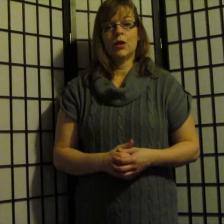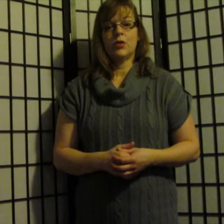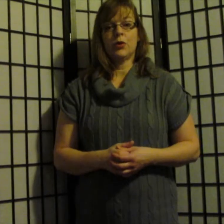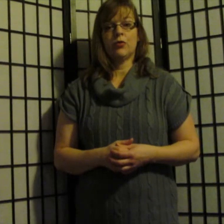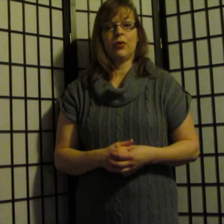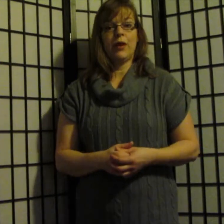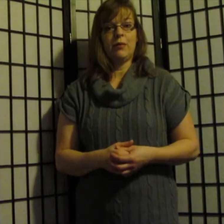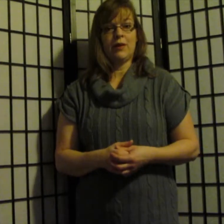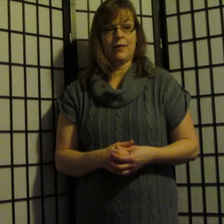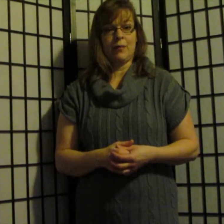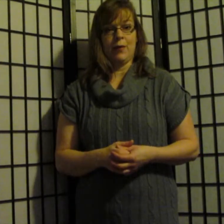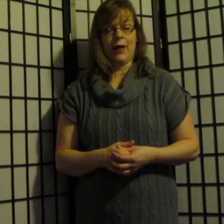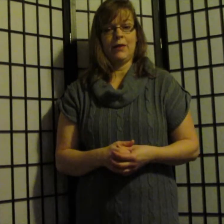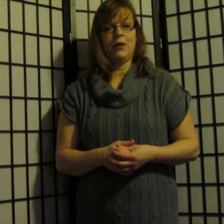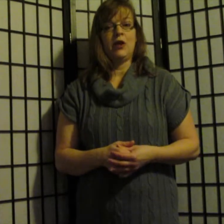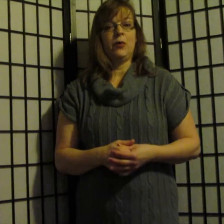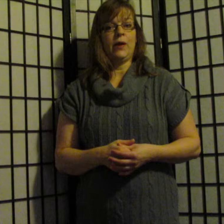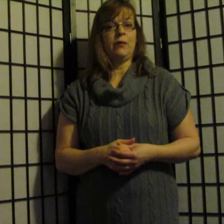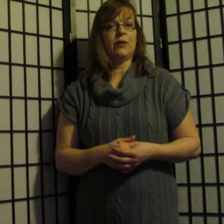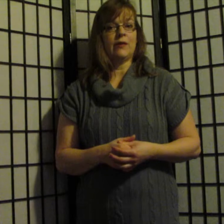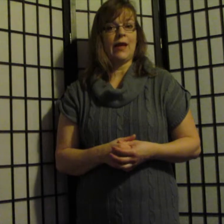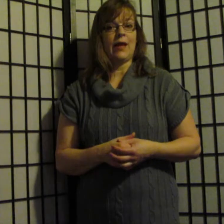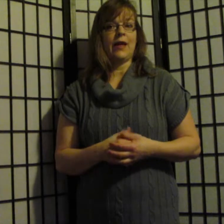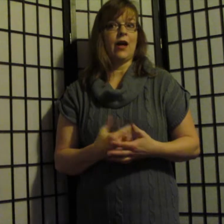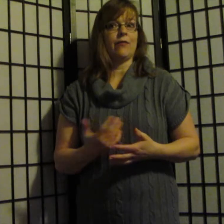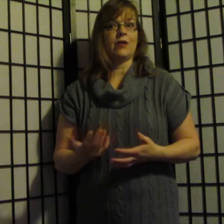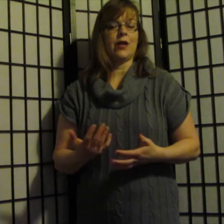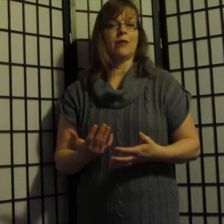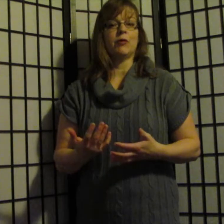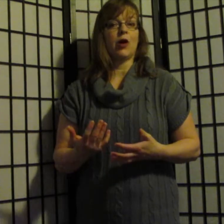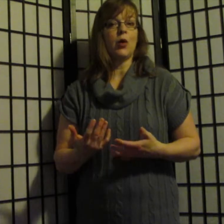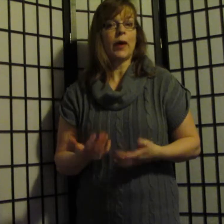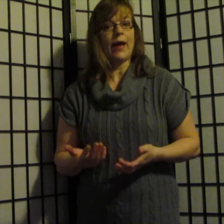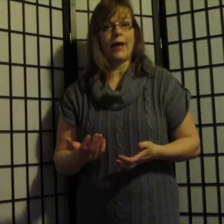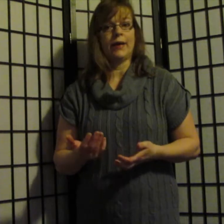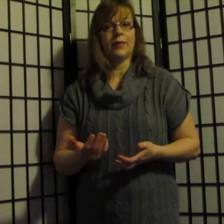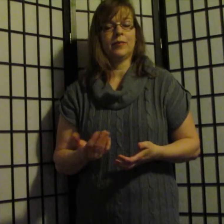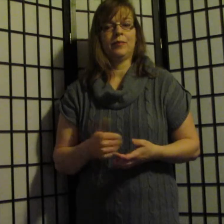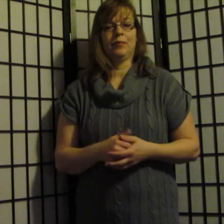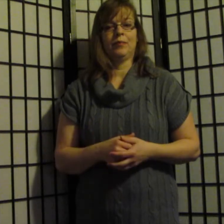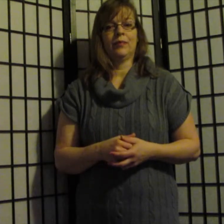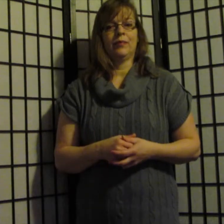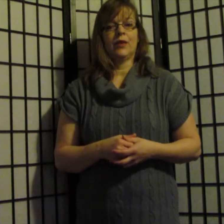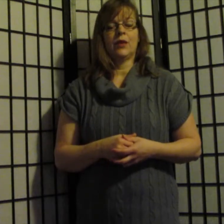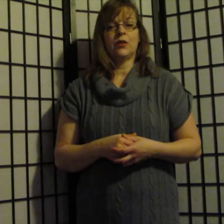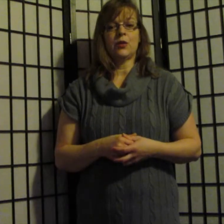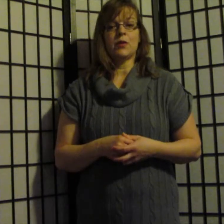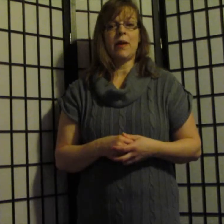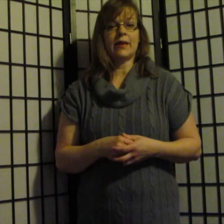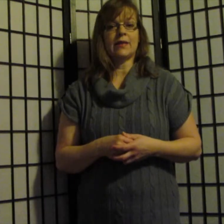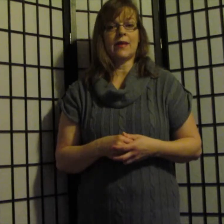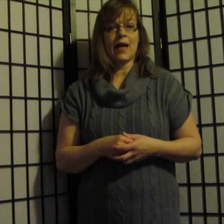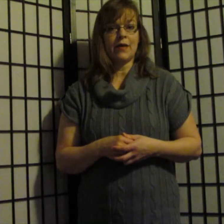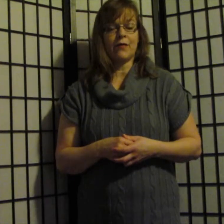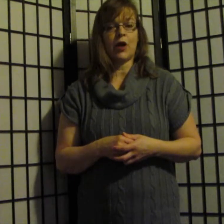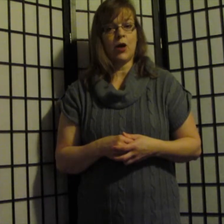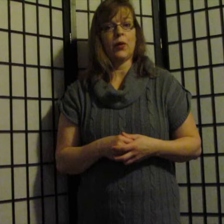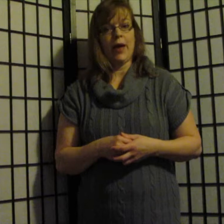To agree with someone, we will say oftentimes, okay. So to make the sign for